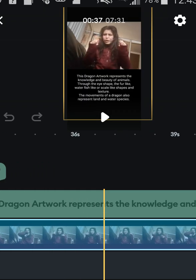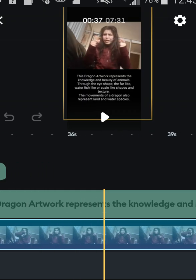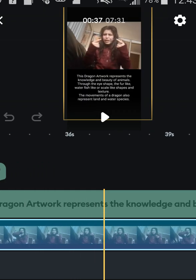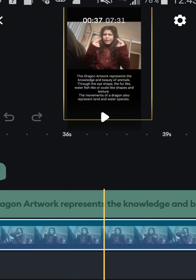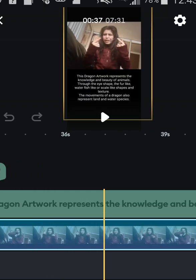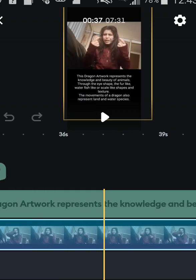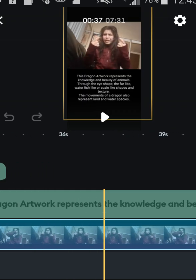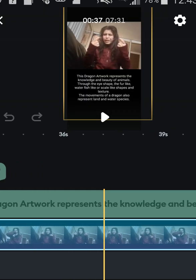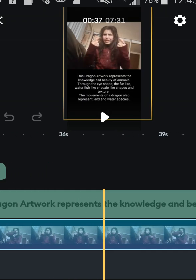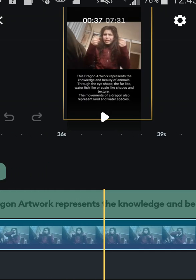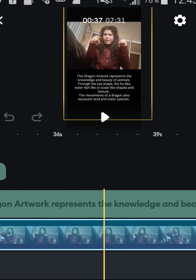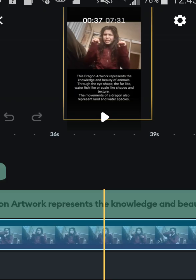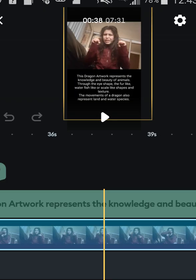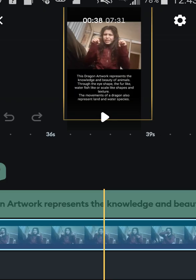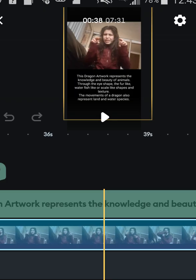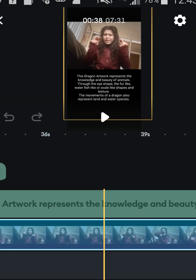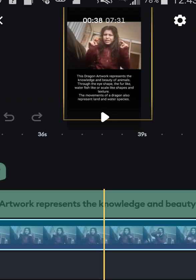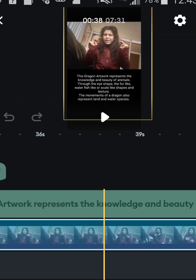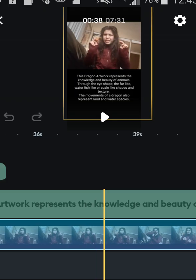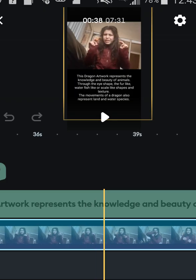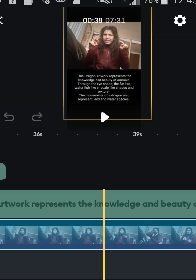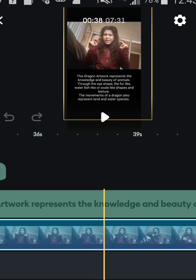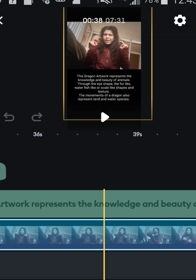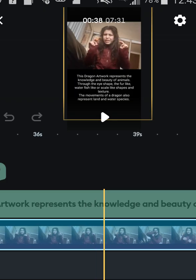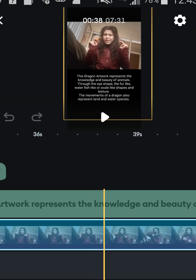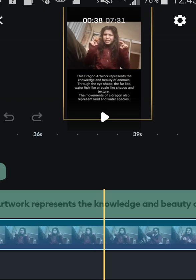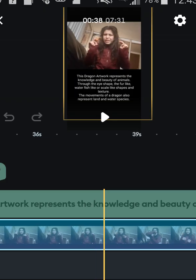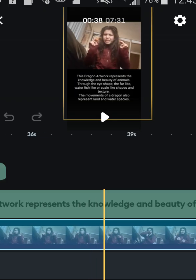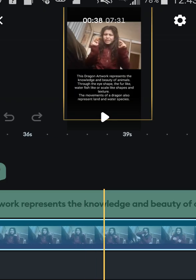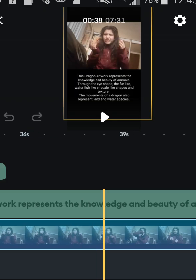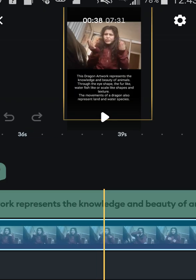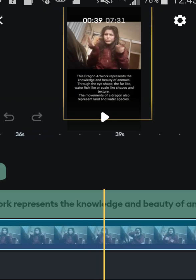see, it says dragon. It says dragon.